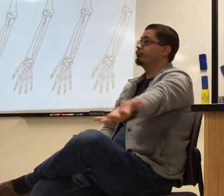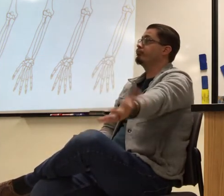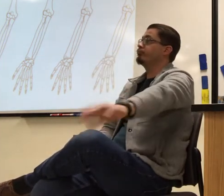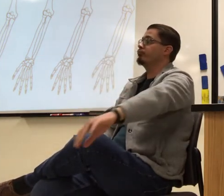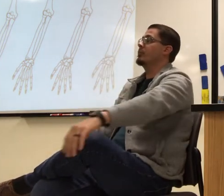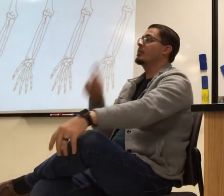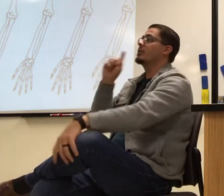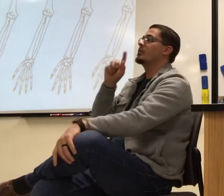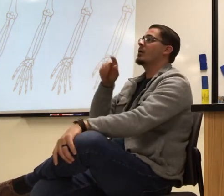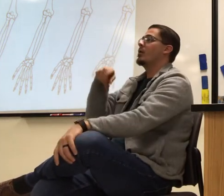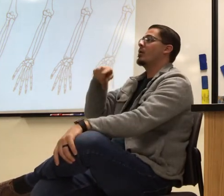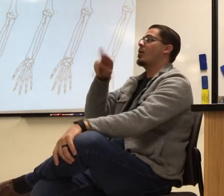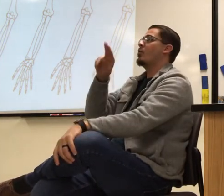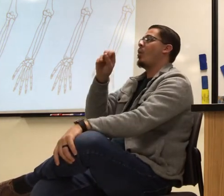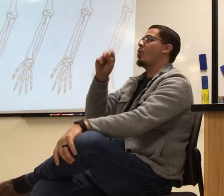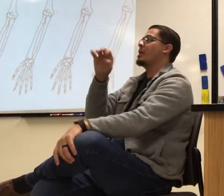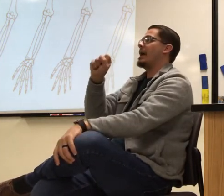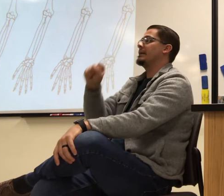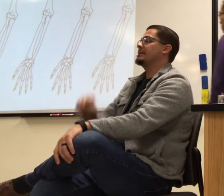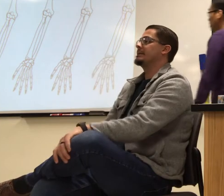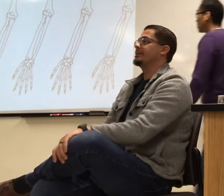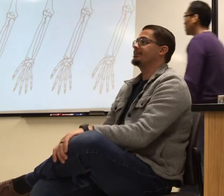it originates...